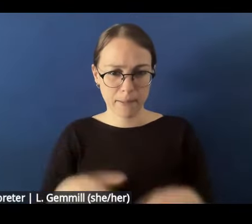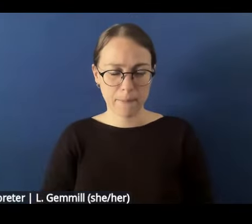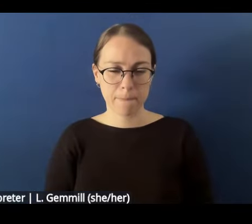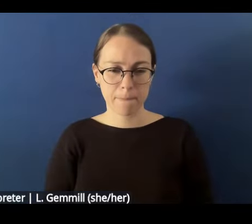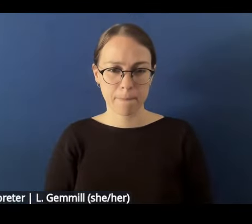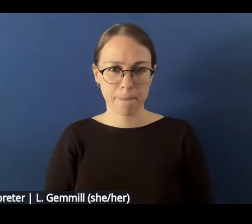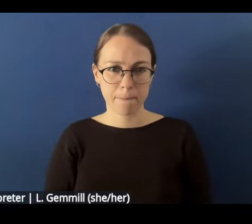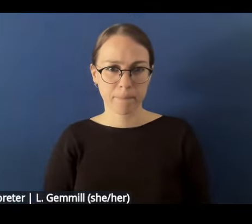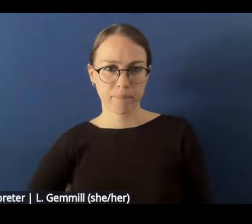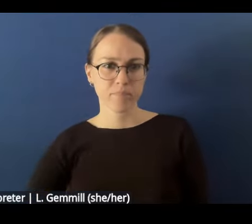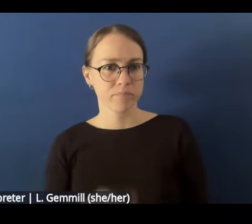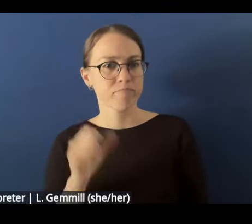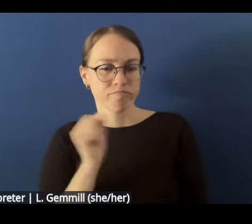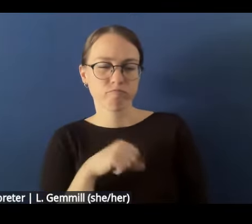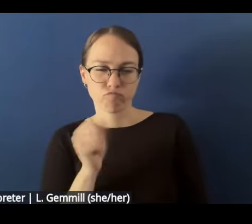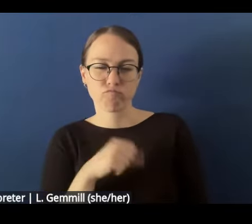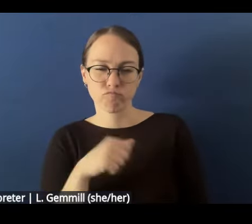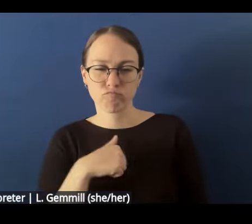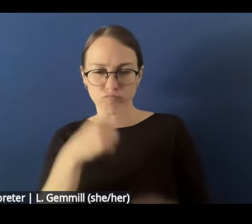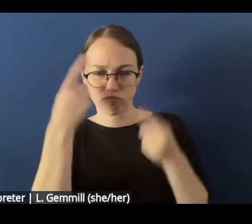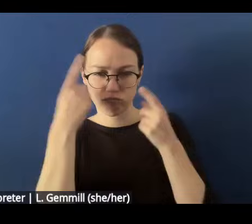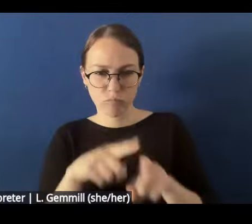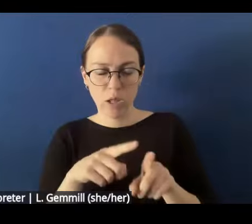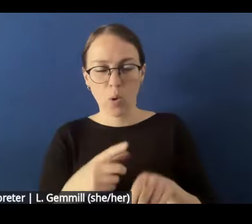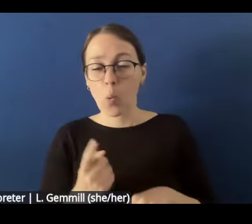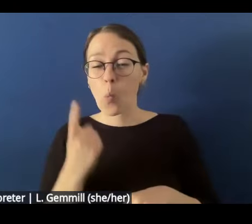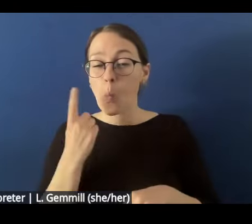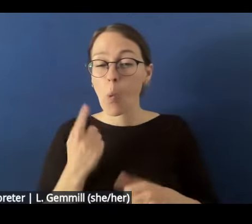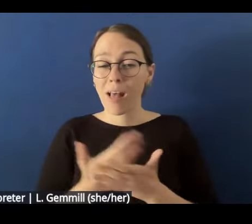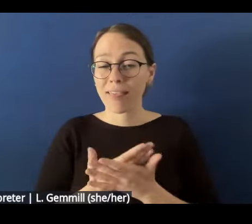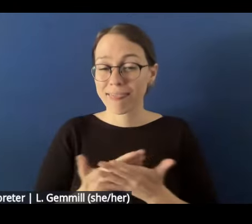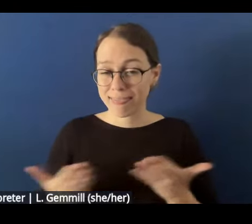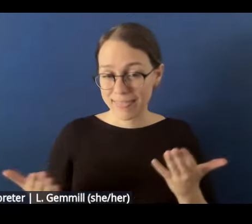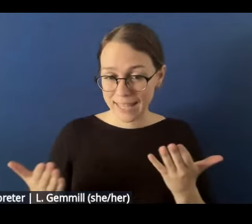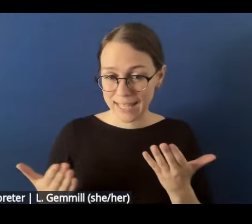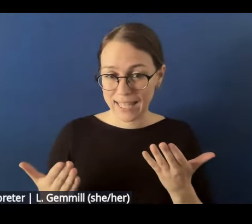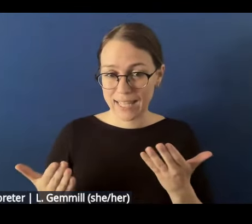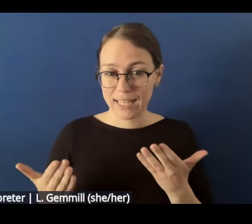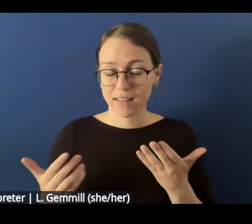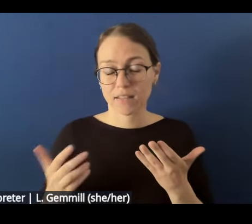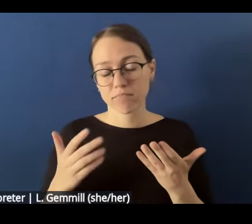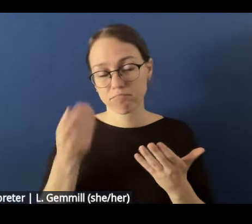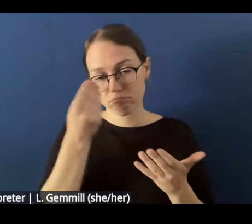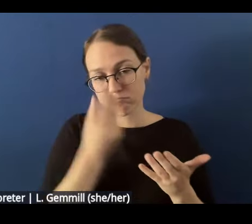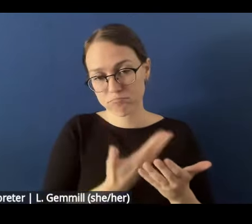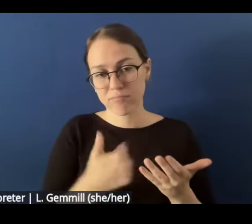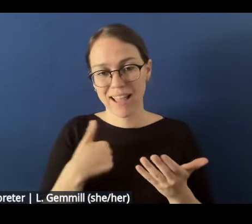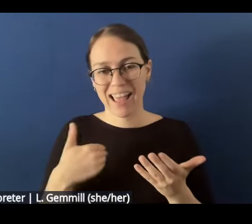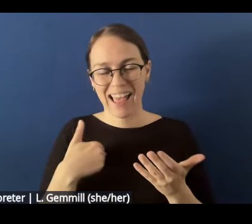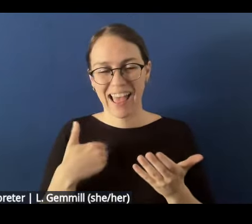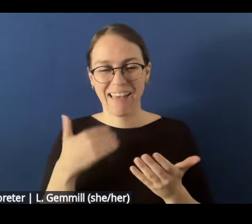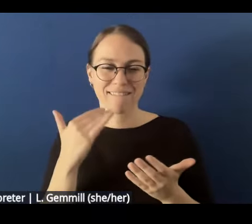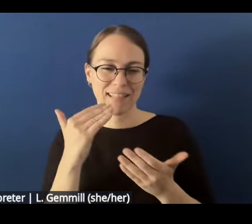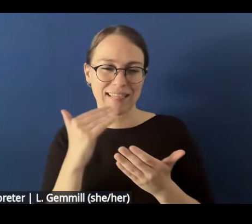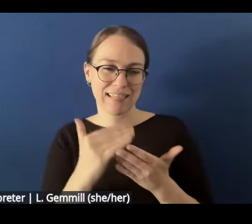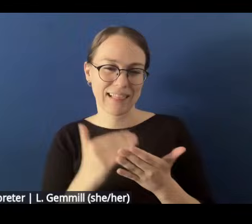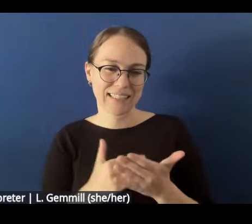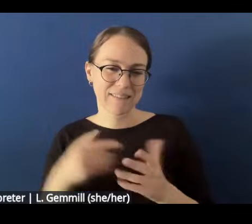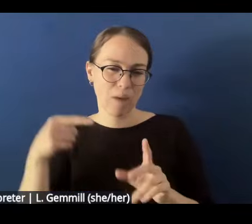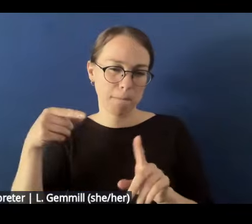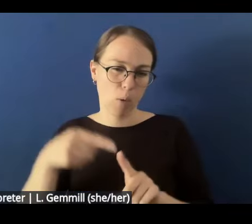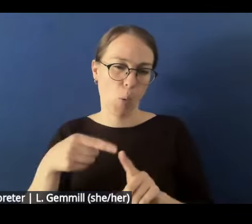Yeah, that makes sense to me. One thing that I think we could do, I have a list of points to add, things like that. So I have